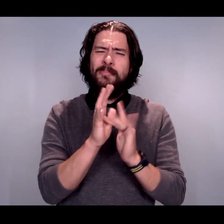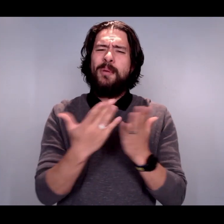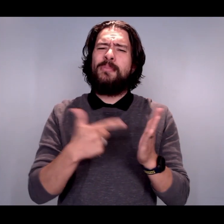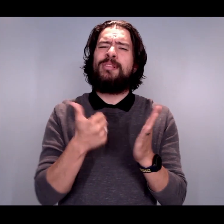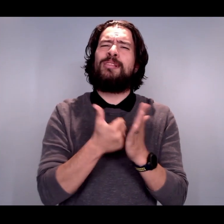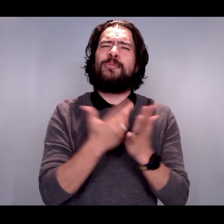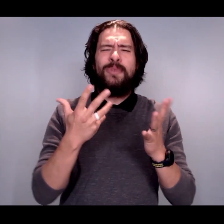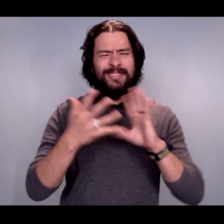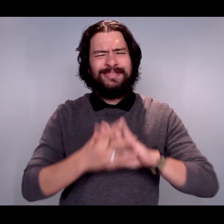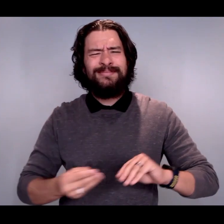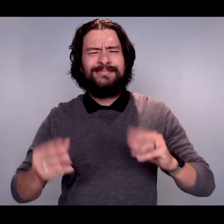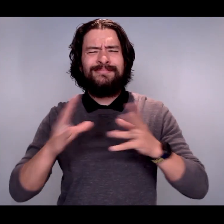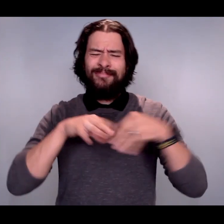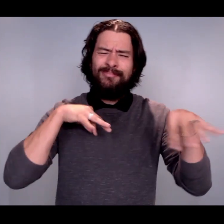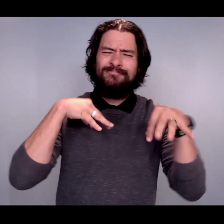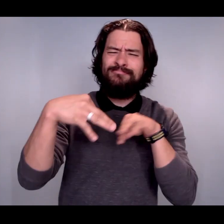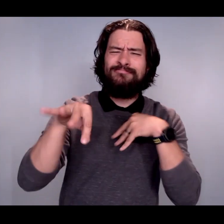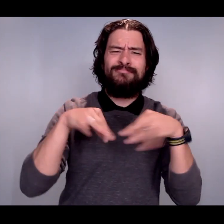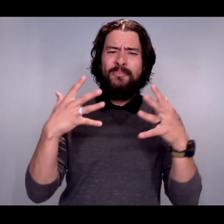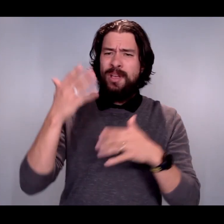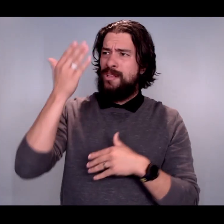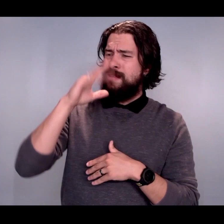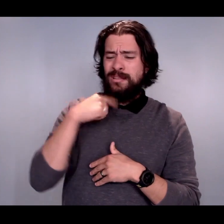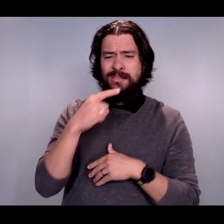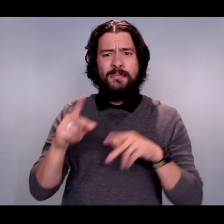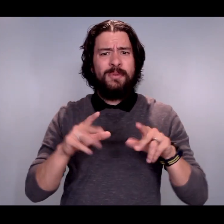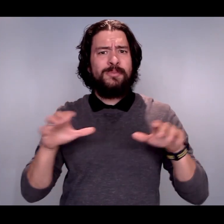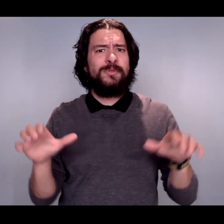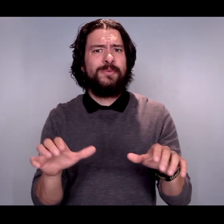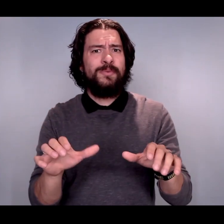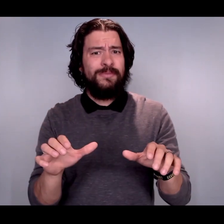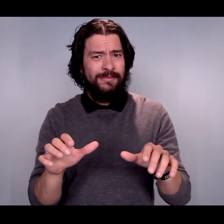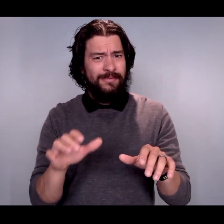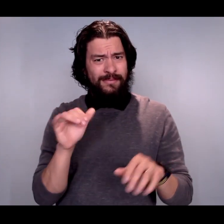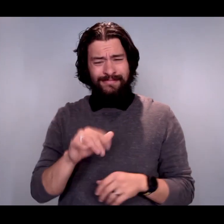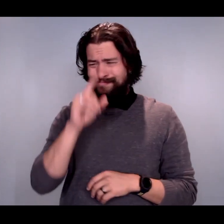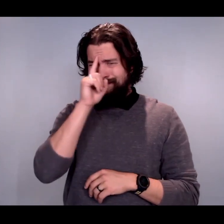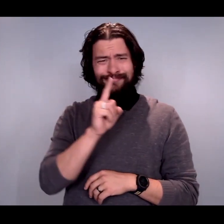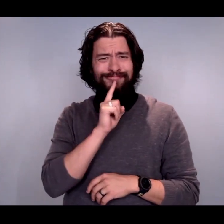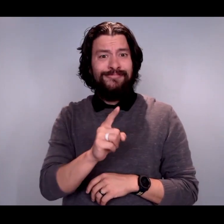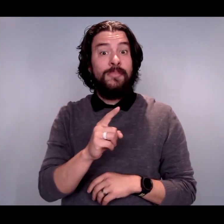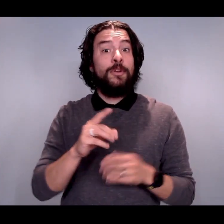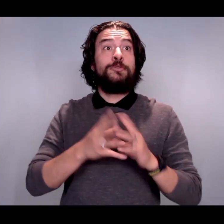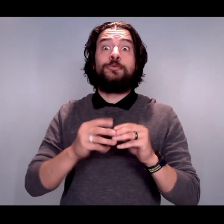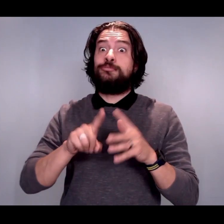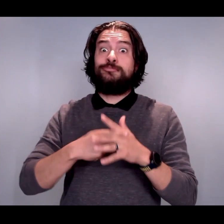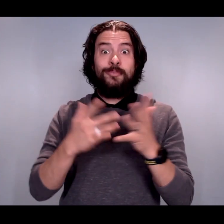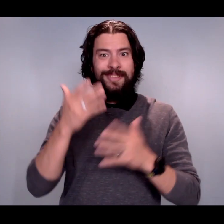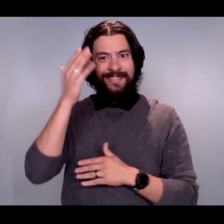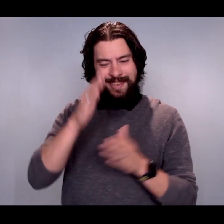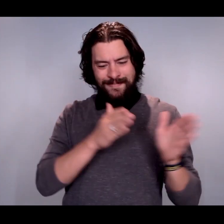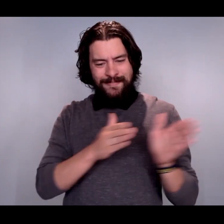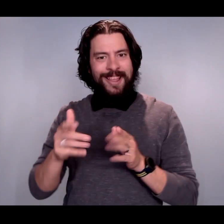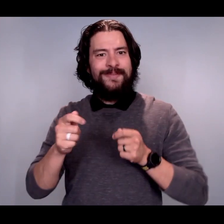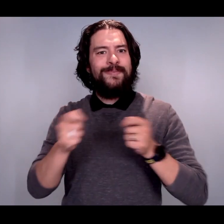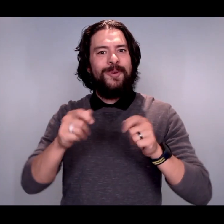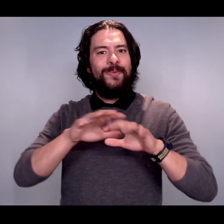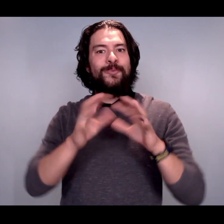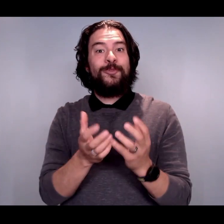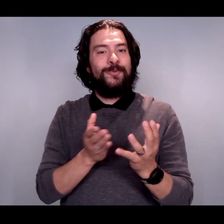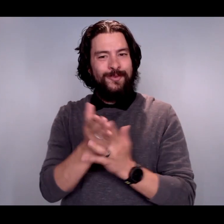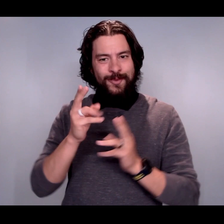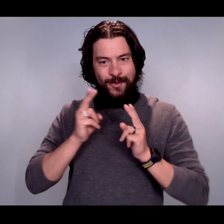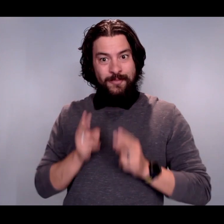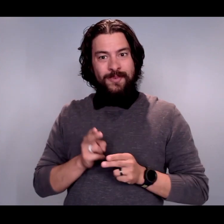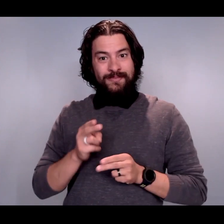Right, the Bible is an epic narrative. But in the story, God does tell people what to do. For sure. The story begins with God's plan to